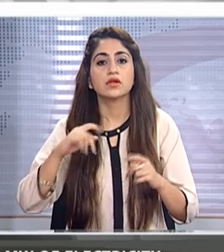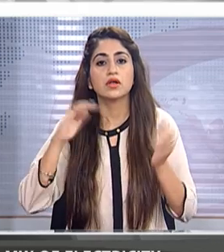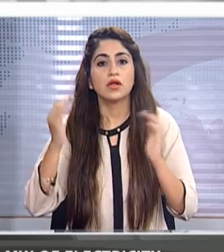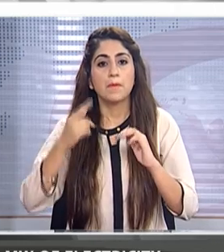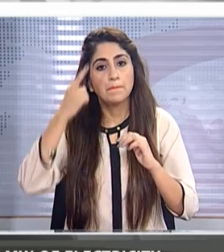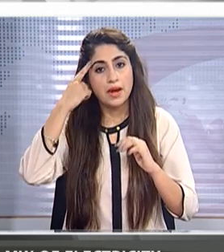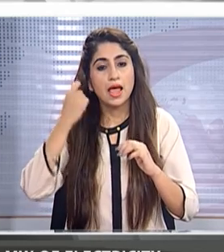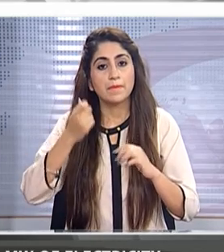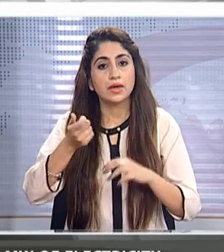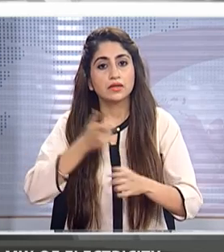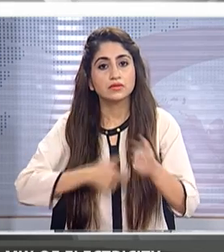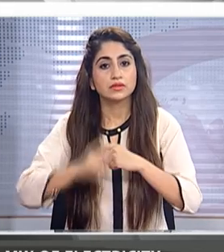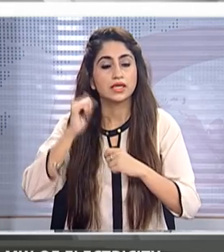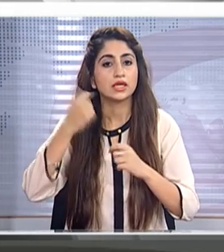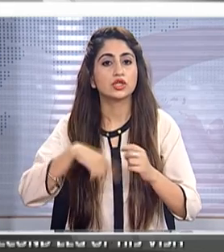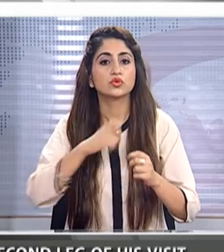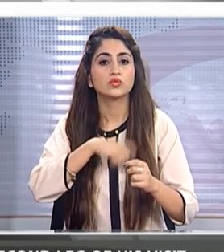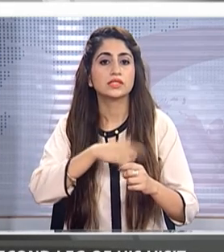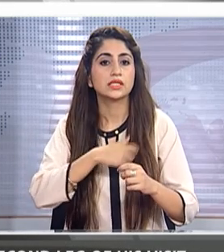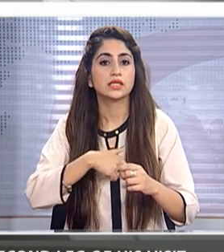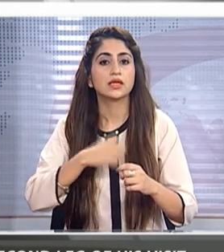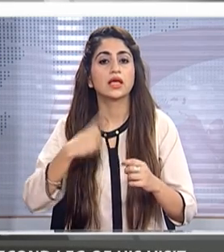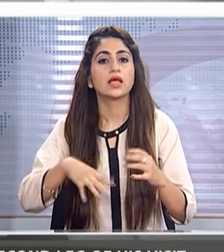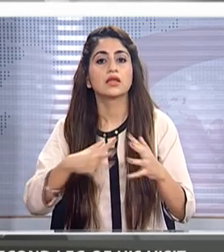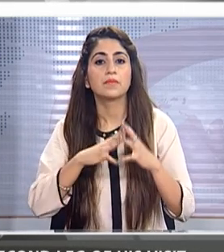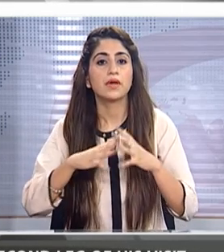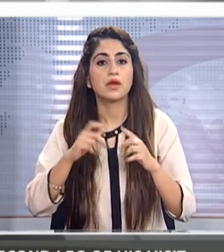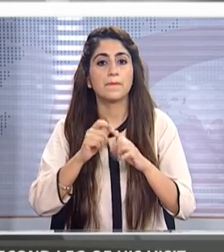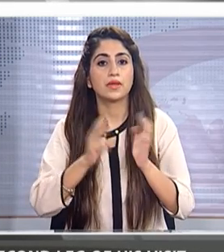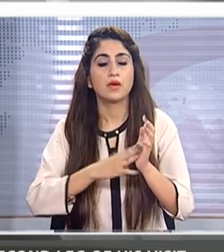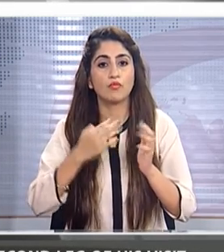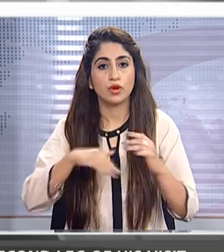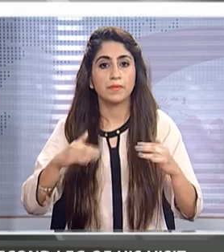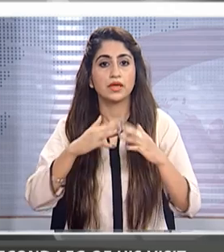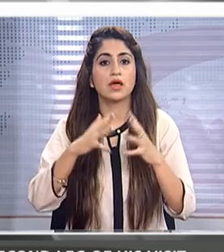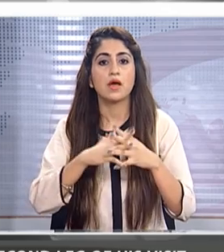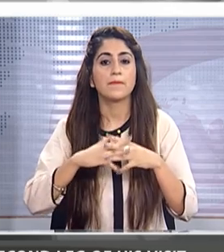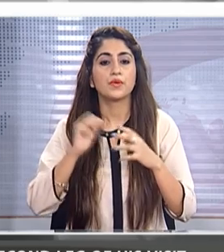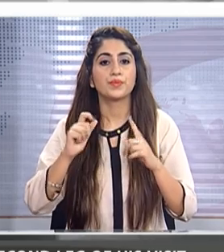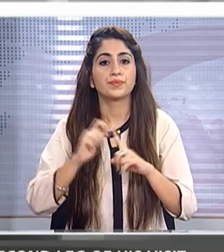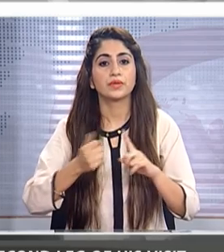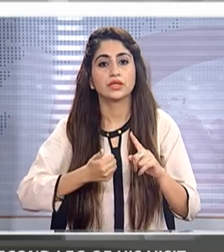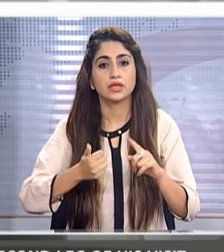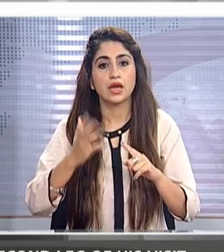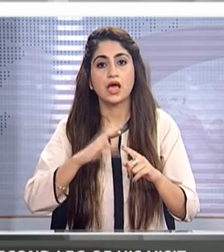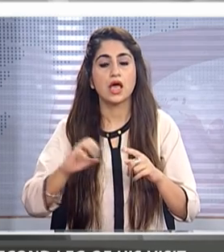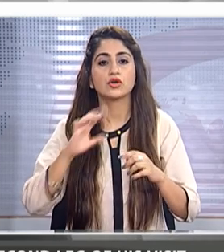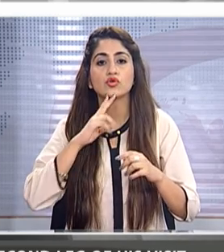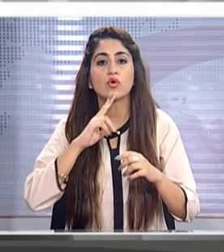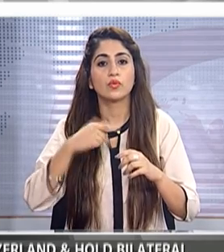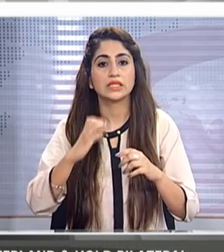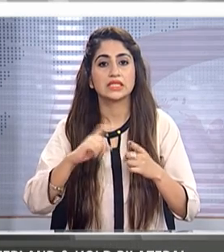unearth black money accounts of Indians in Switzerland. In the US, the Prime Minister will meet United States President and also interact